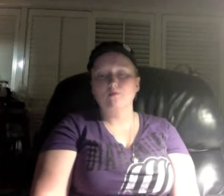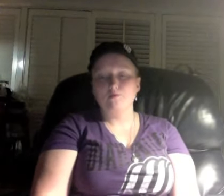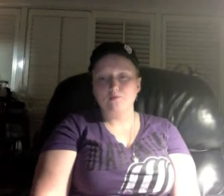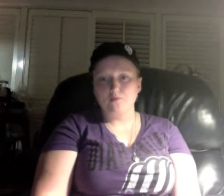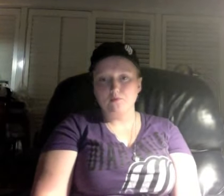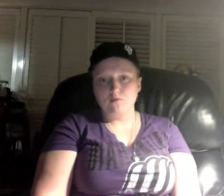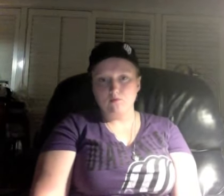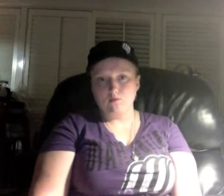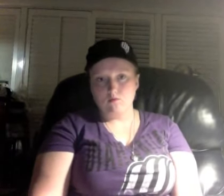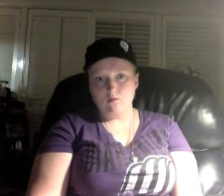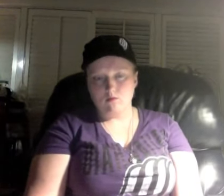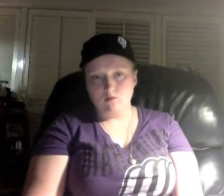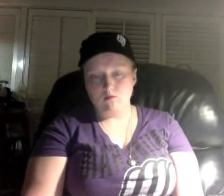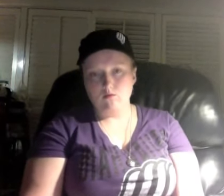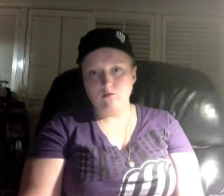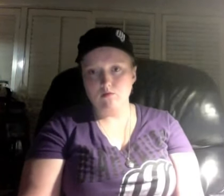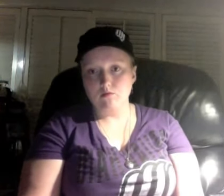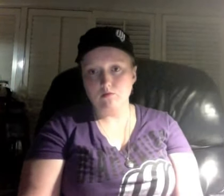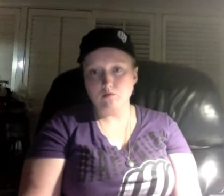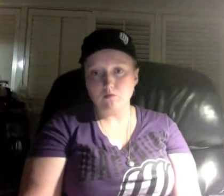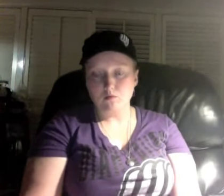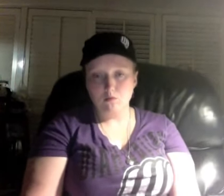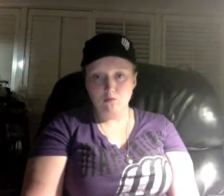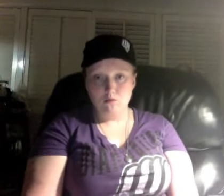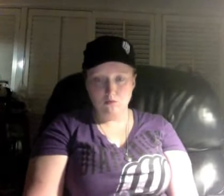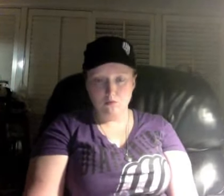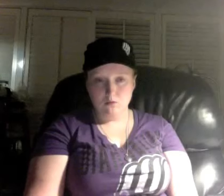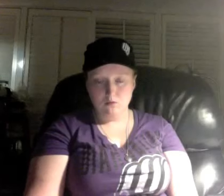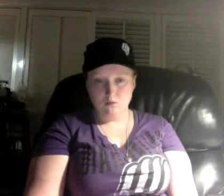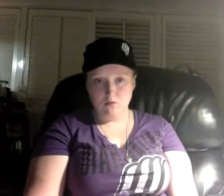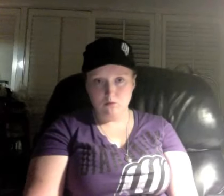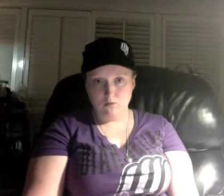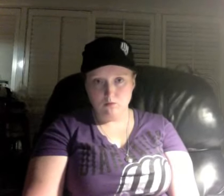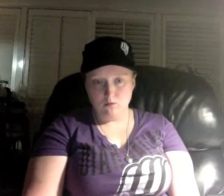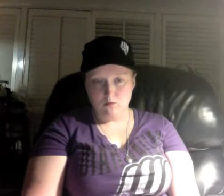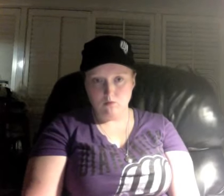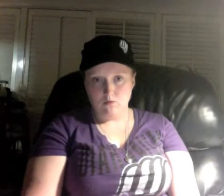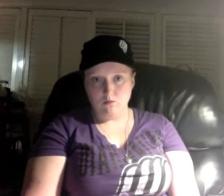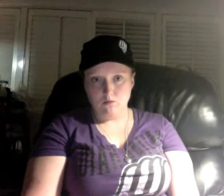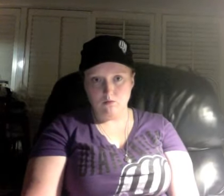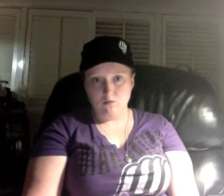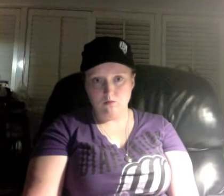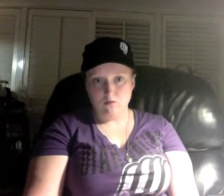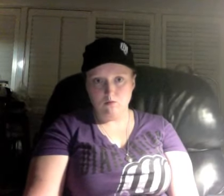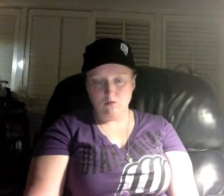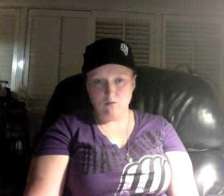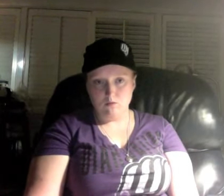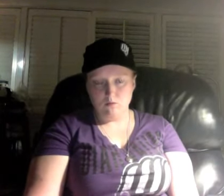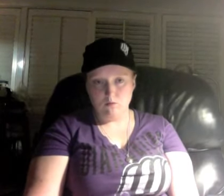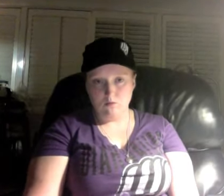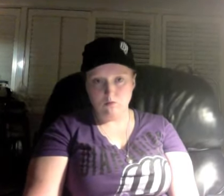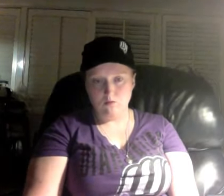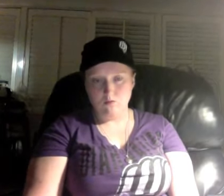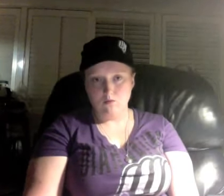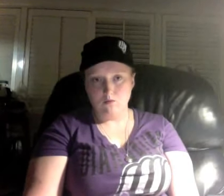And then pretty quickly I go through the first reading and the responsorial psalm, and then the